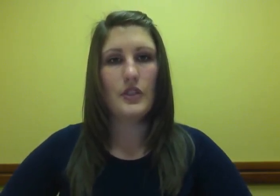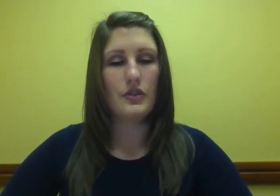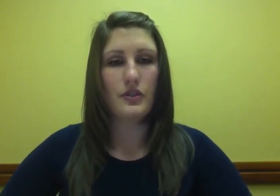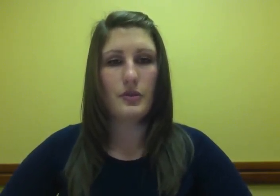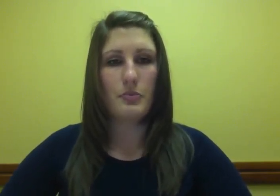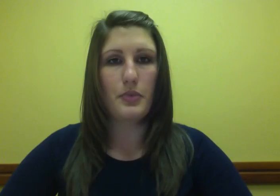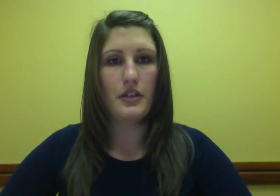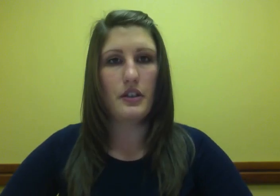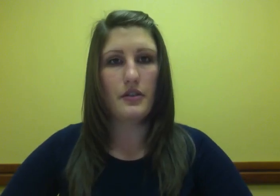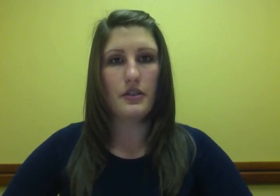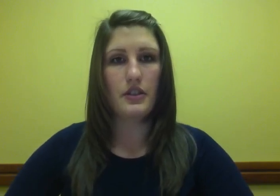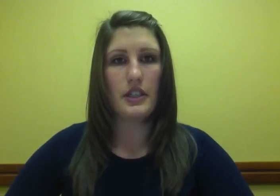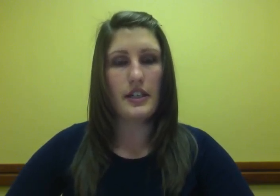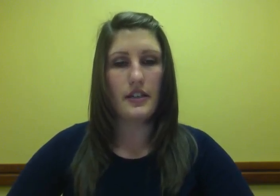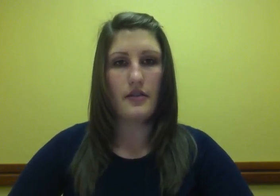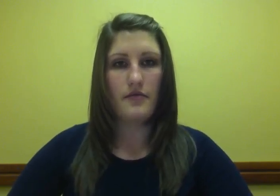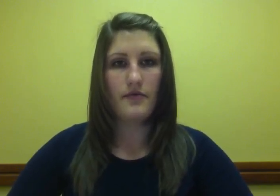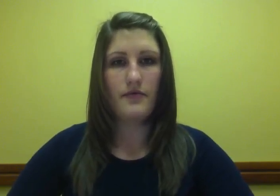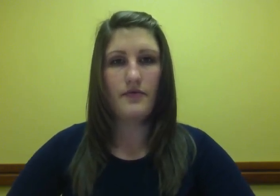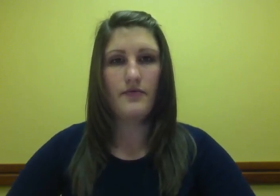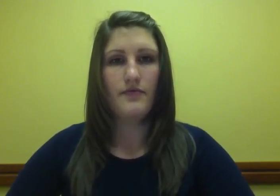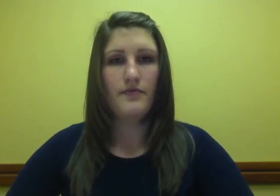South Girl's pretty clear with her signing.